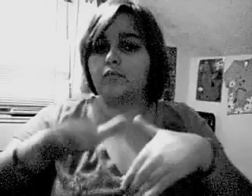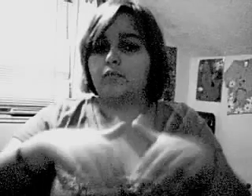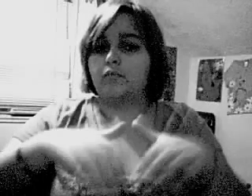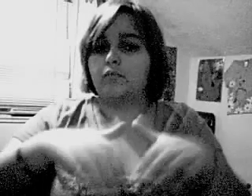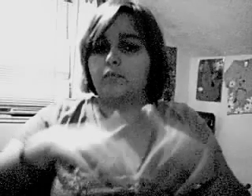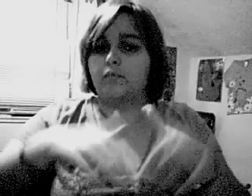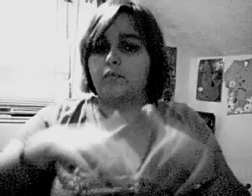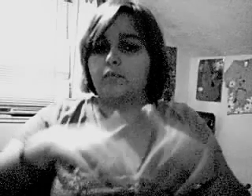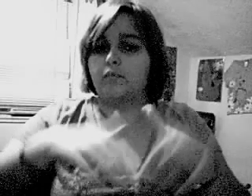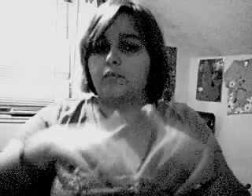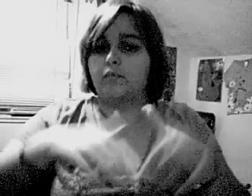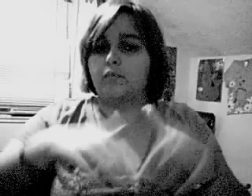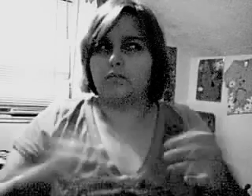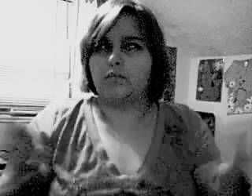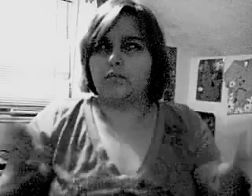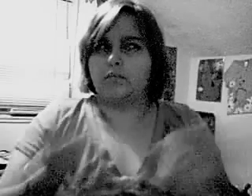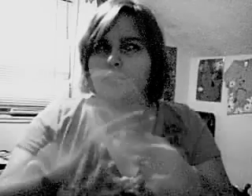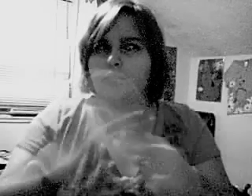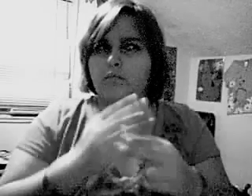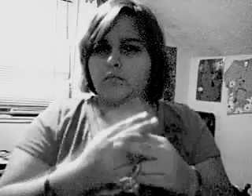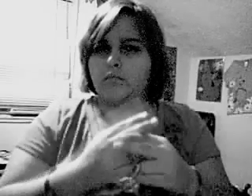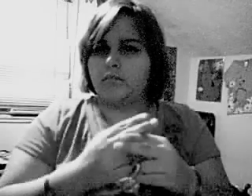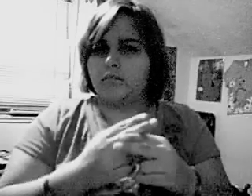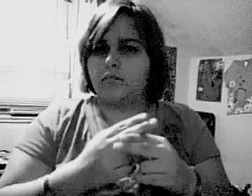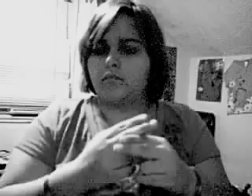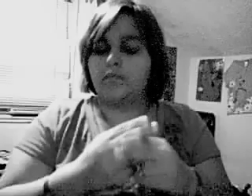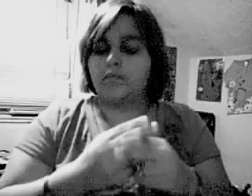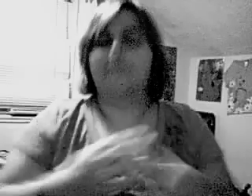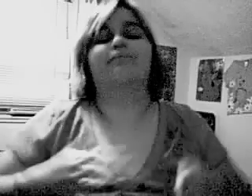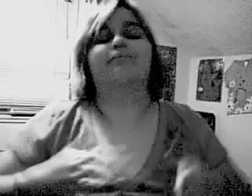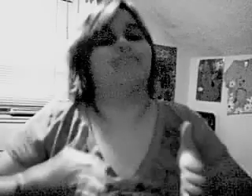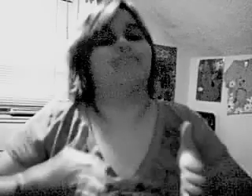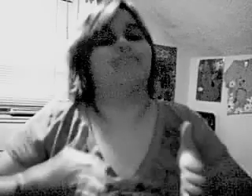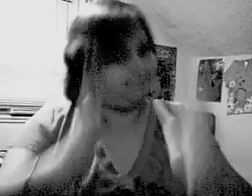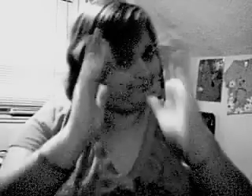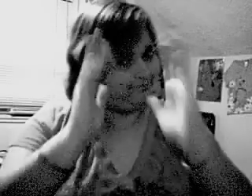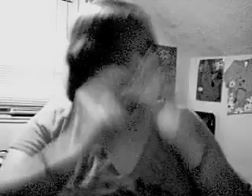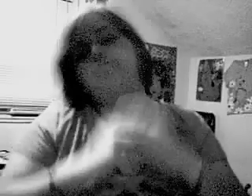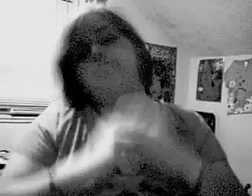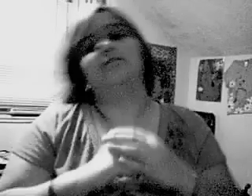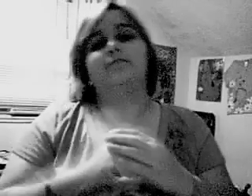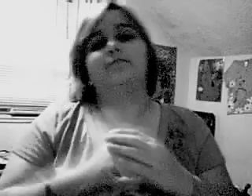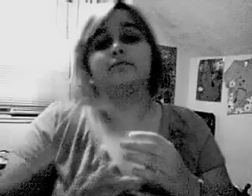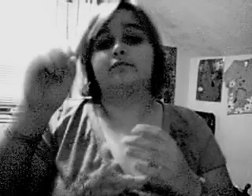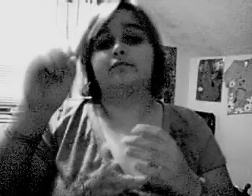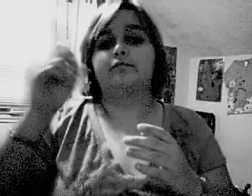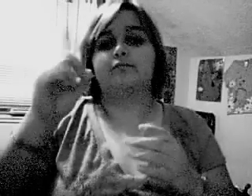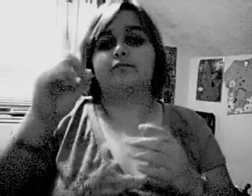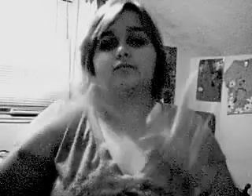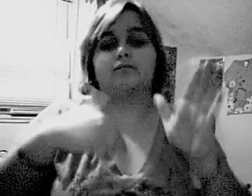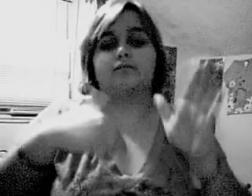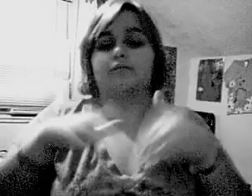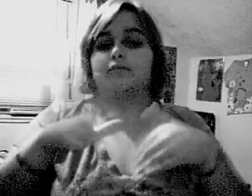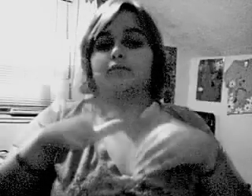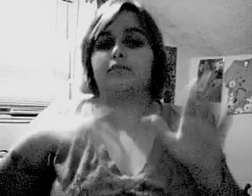strolling along down a... What's that word again? Street. Up where they walk,